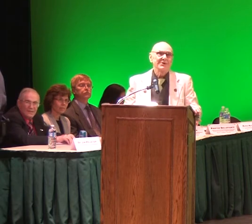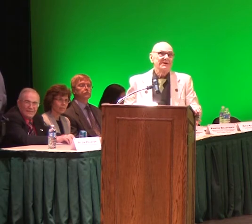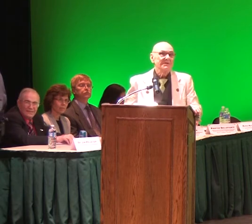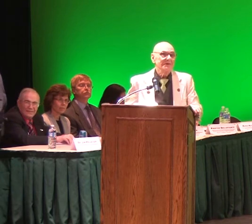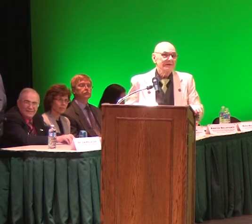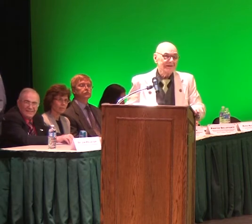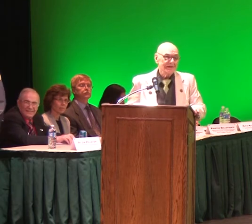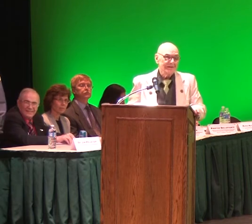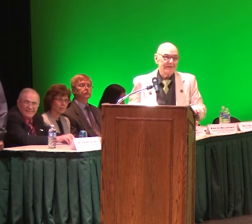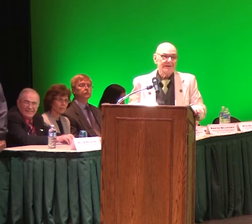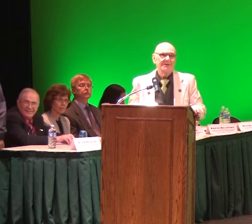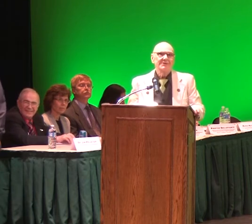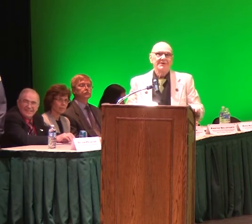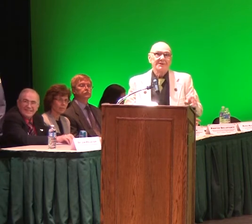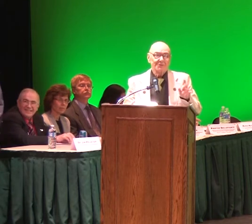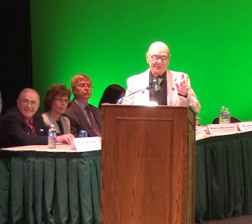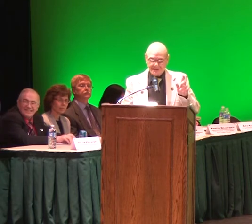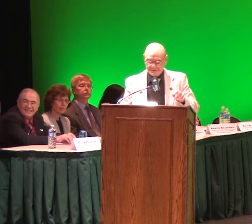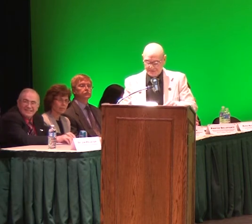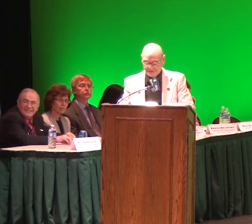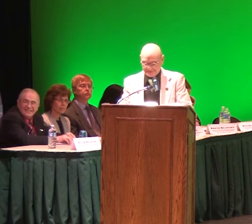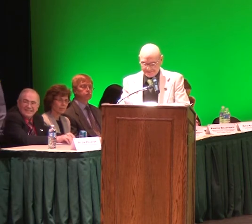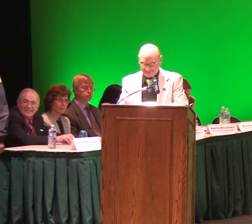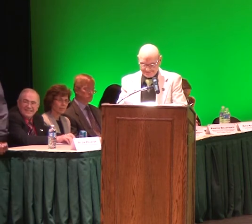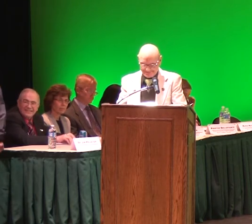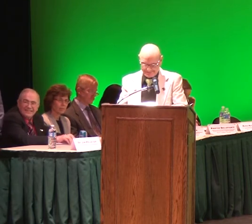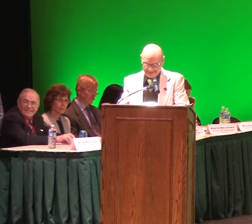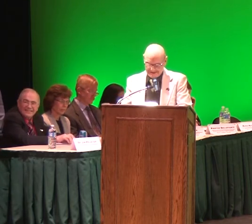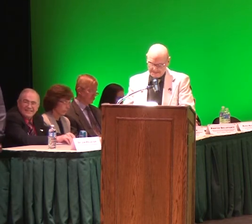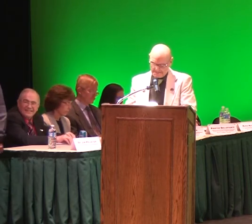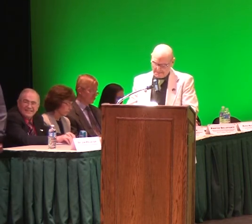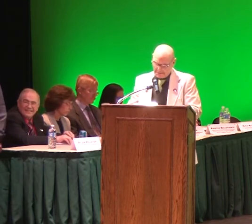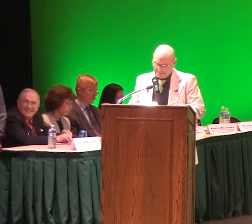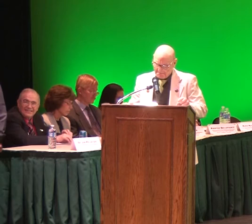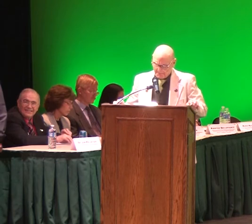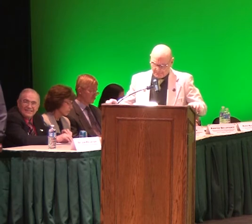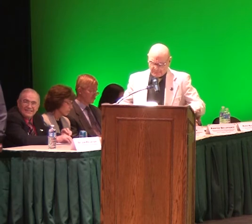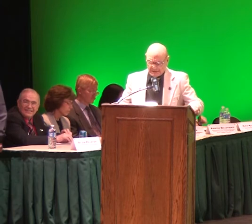of applauding them again at the end, which they deserve.